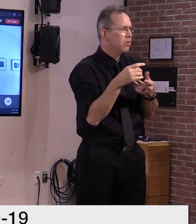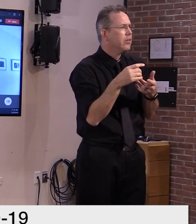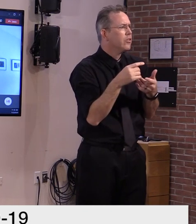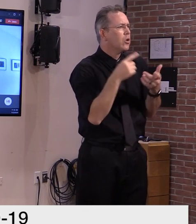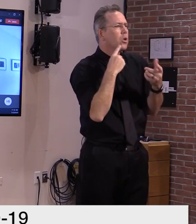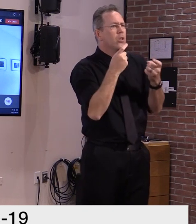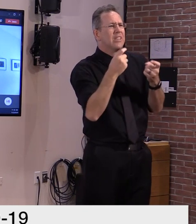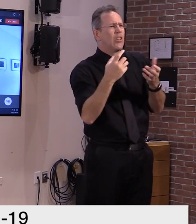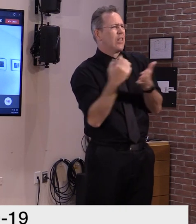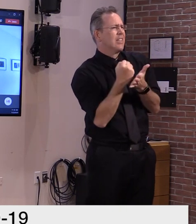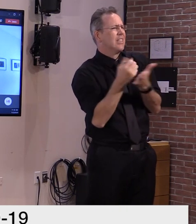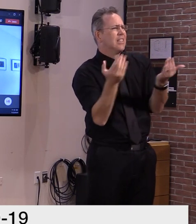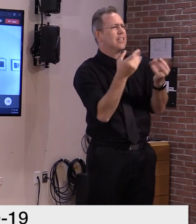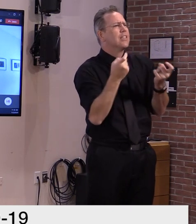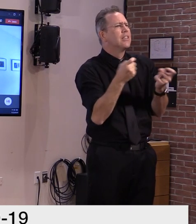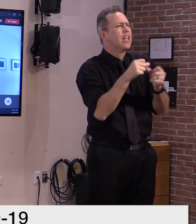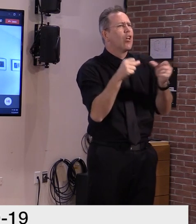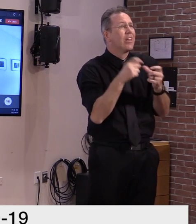safety improvements.